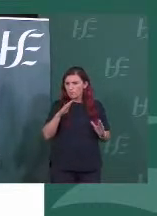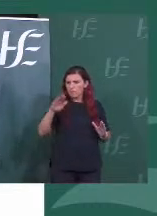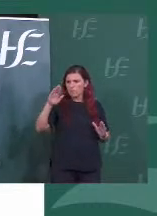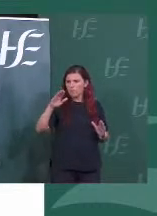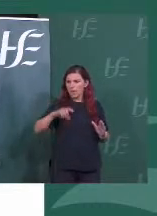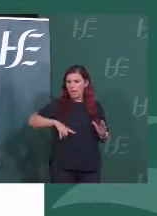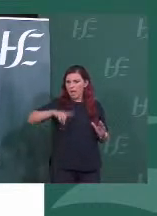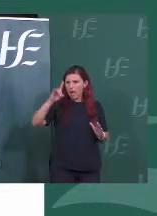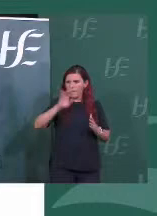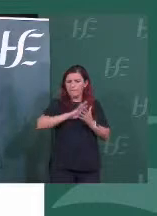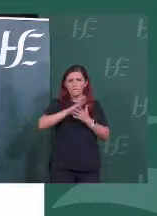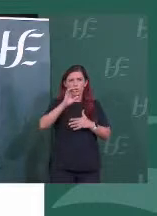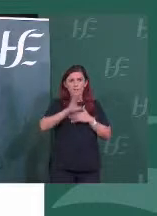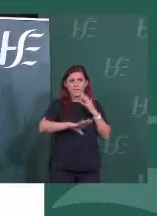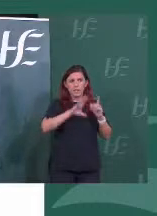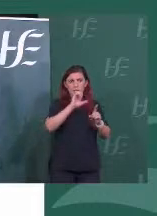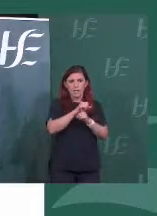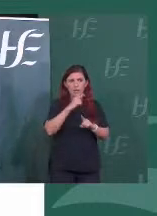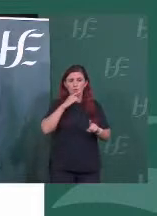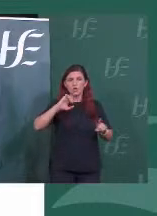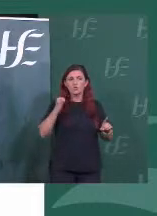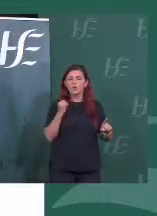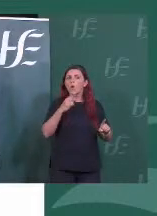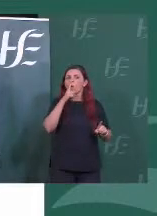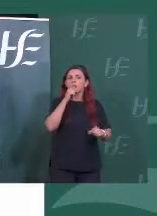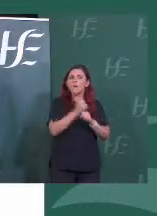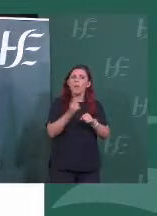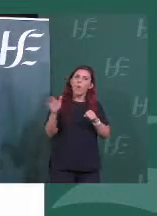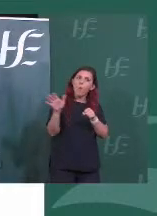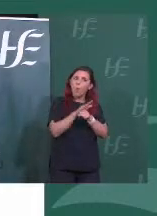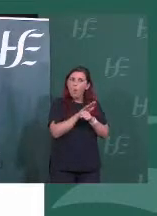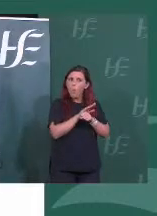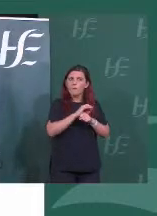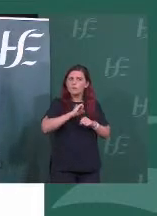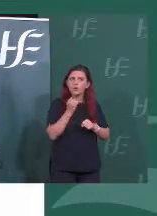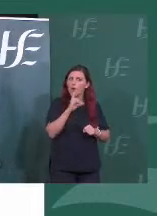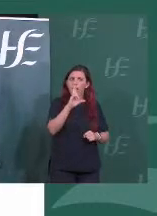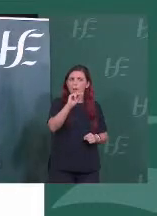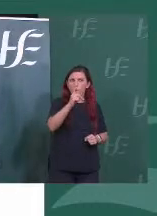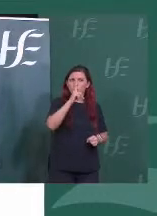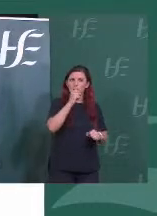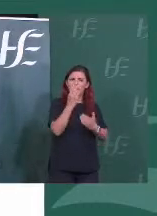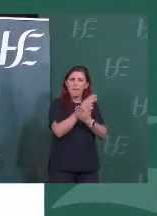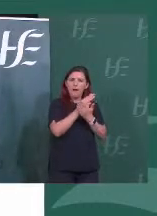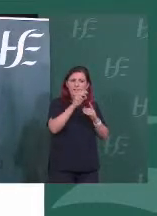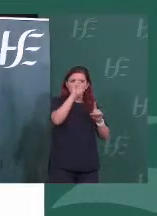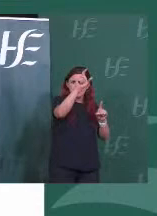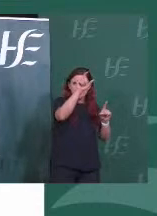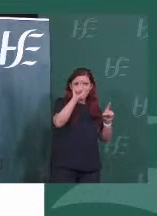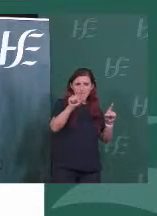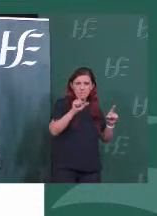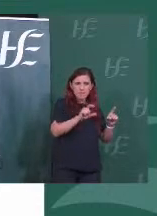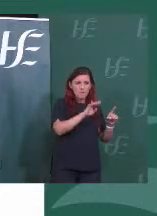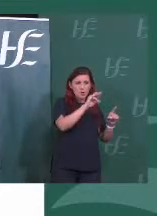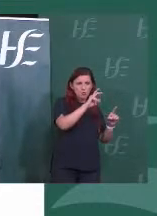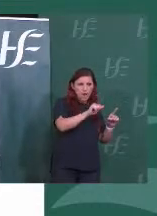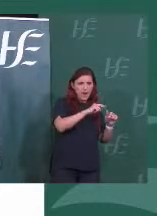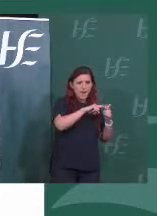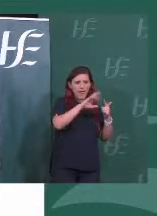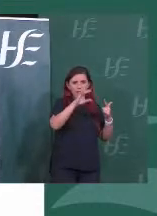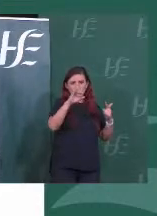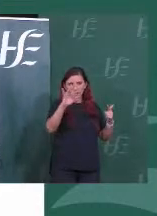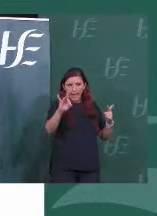14-day instance in Donegal, not representing, of course, the whole county, but particularly in Nishowen, Buncrana, Letterkenny areas, Louth to